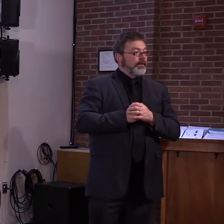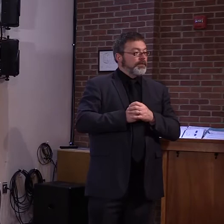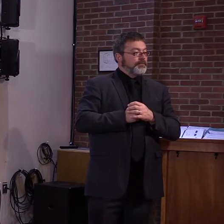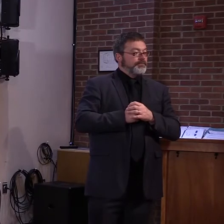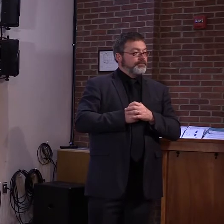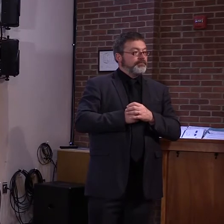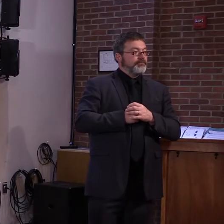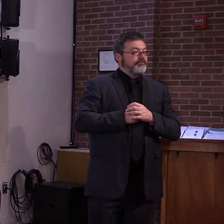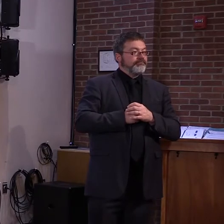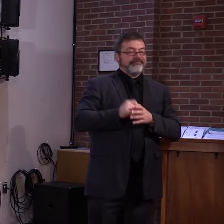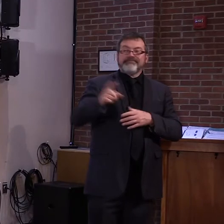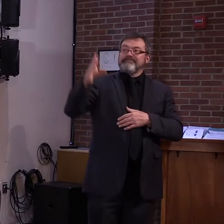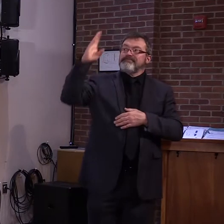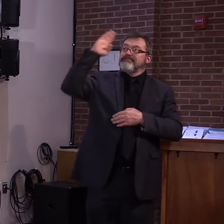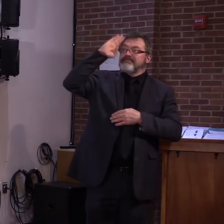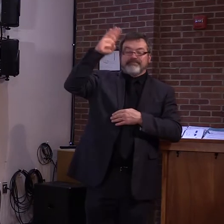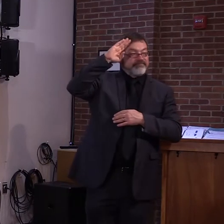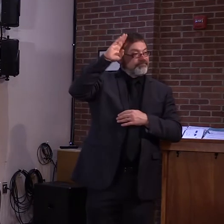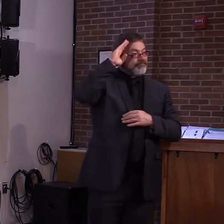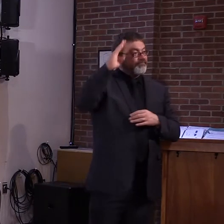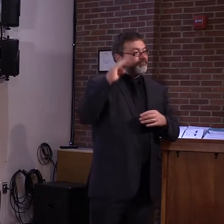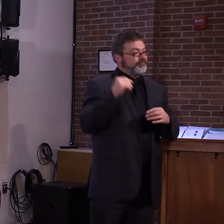Hello, thank you for taking my question.